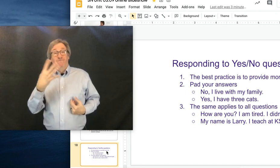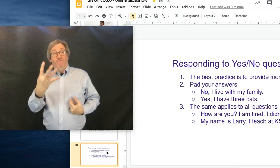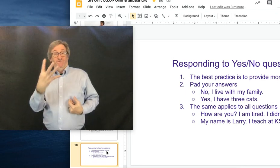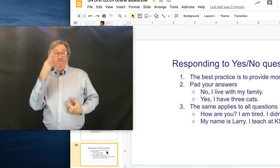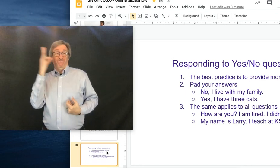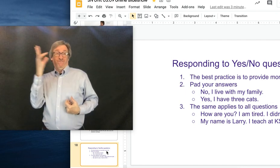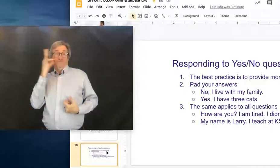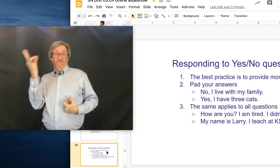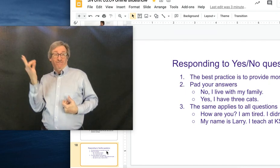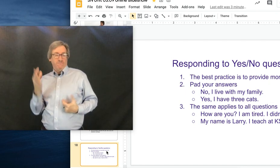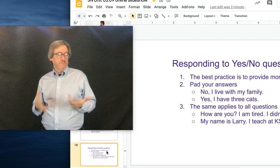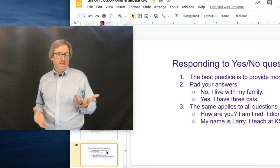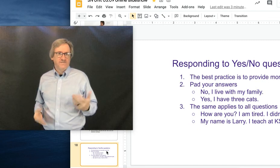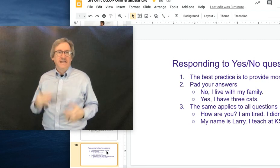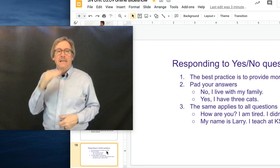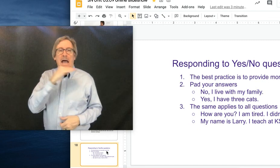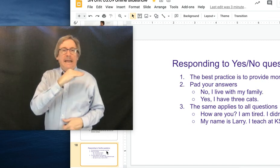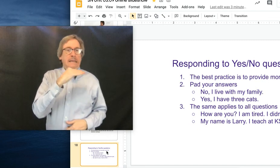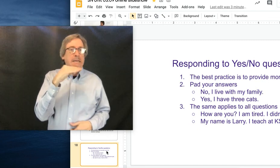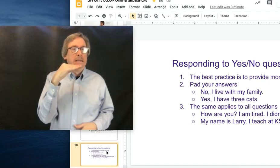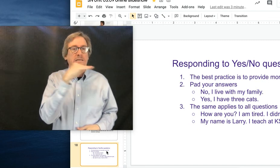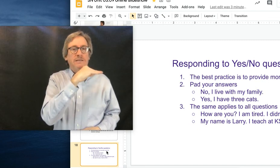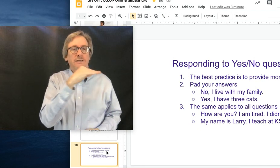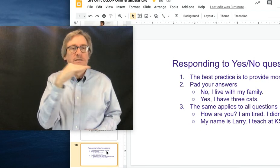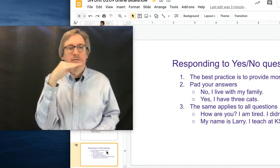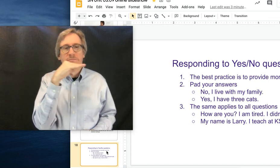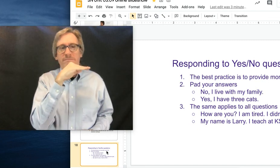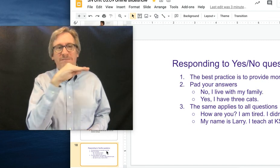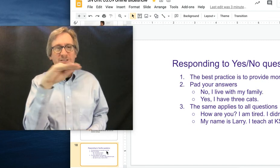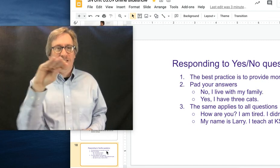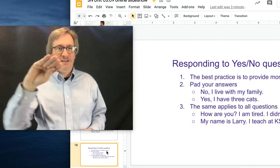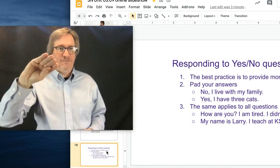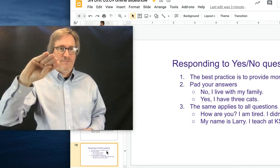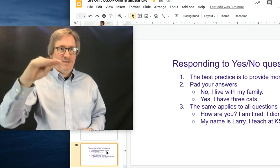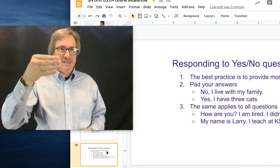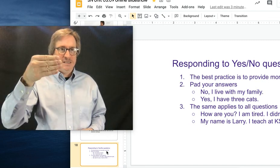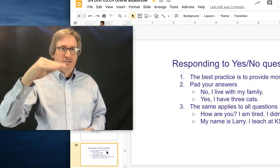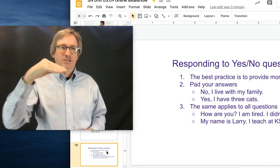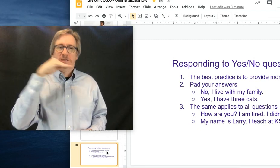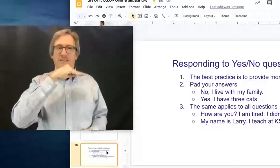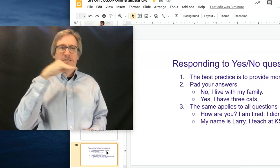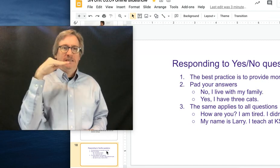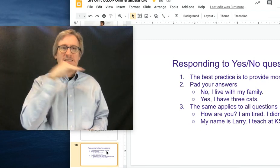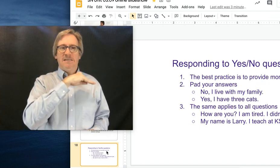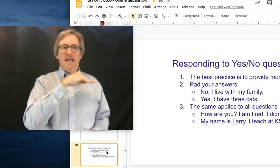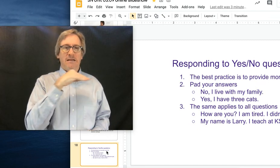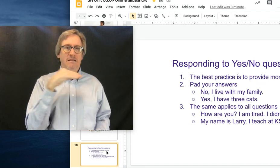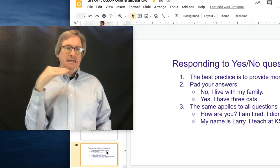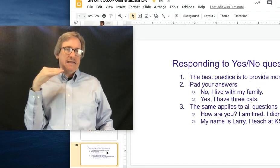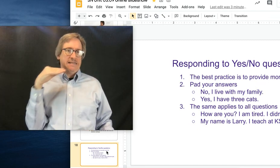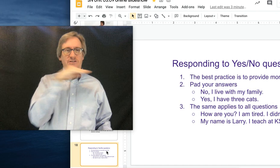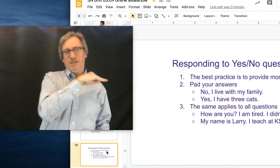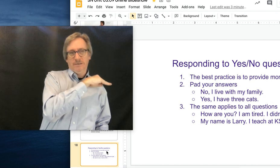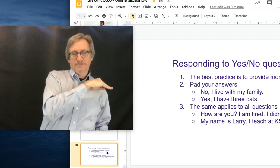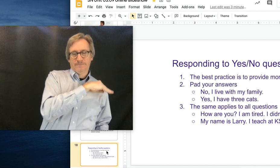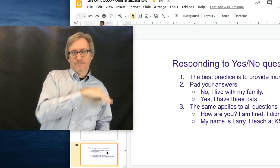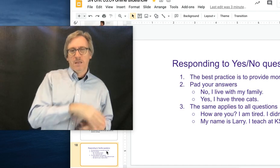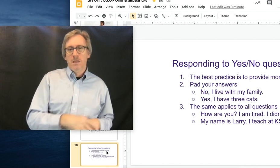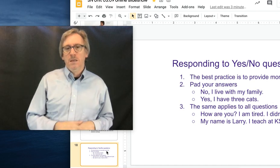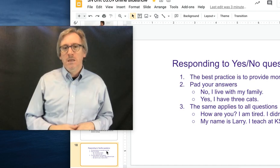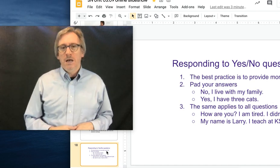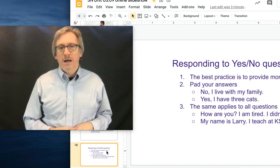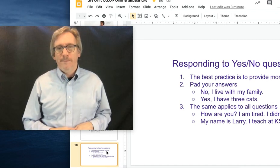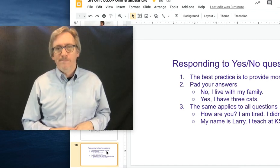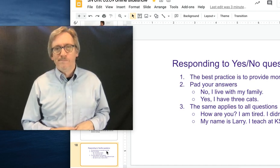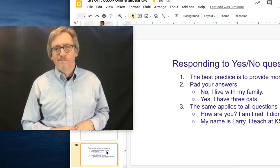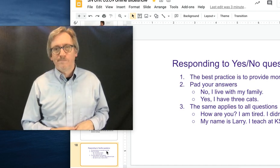lie. That's fine. Lie. Just take this and like slice your chin.